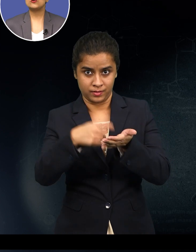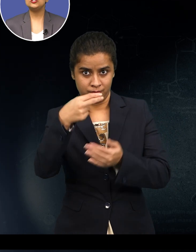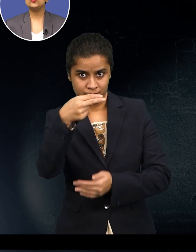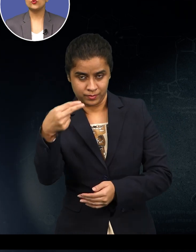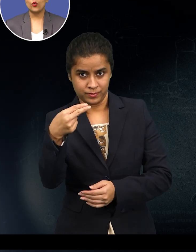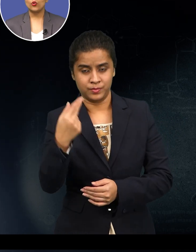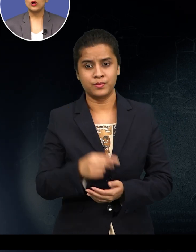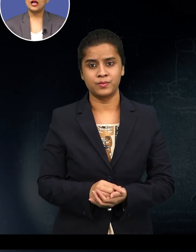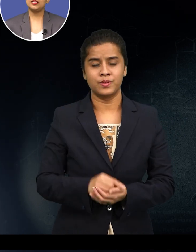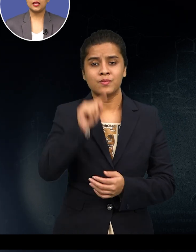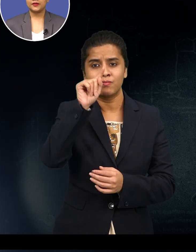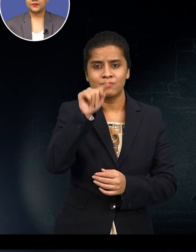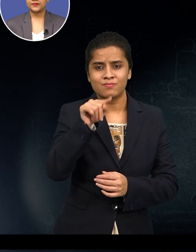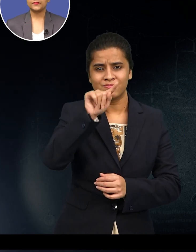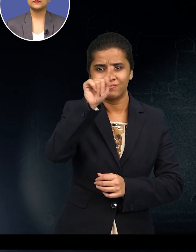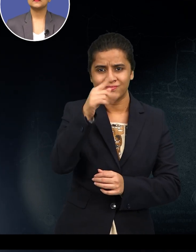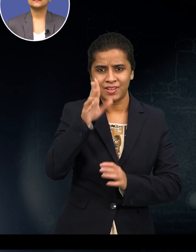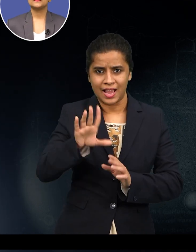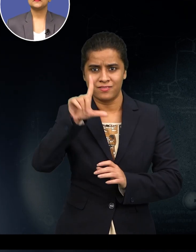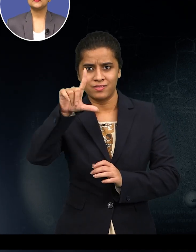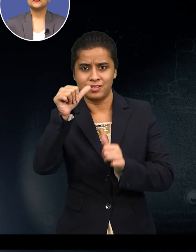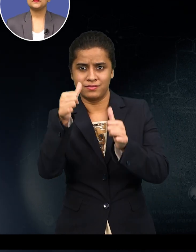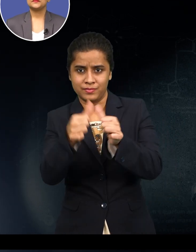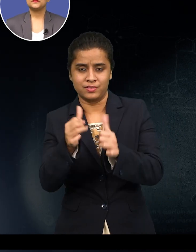is equal to rho L by A,